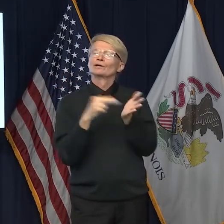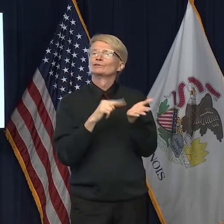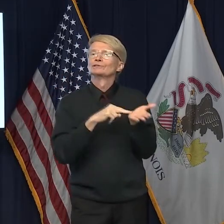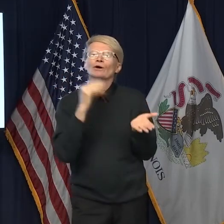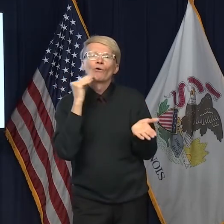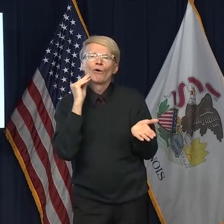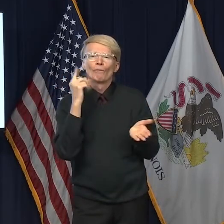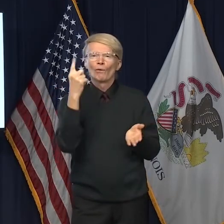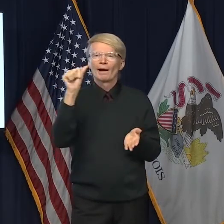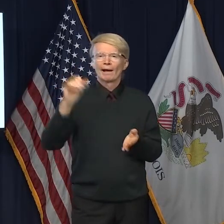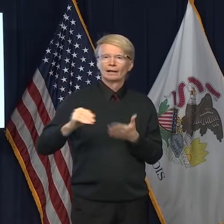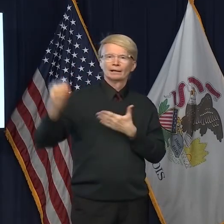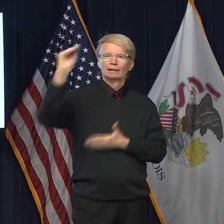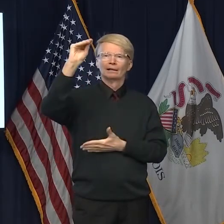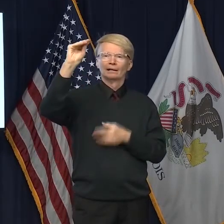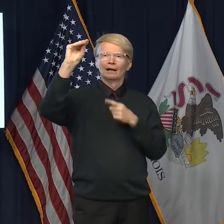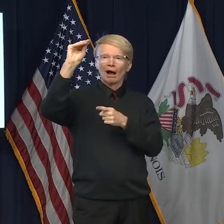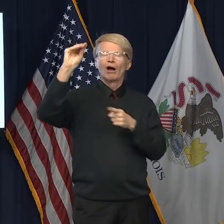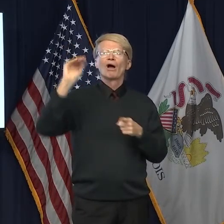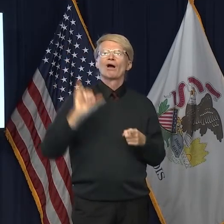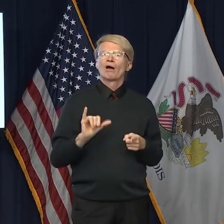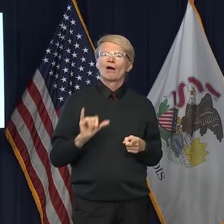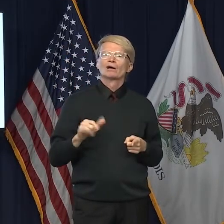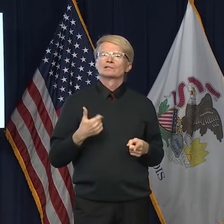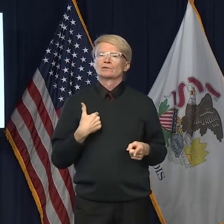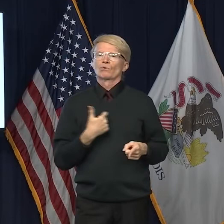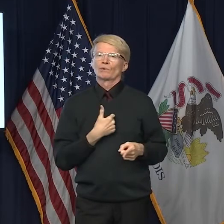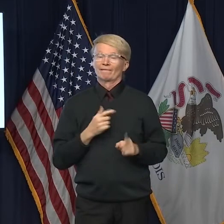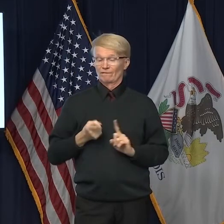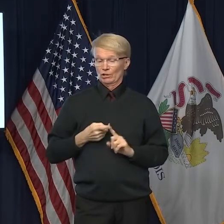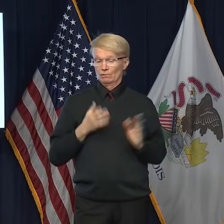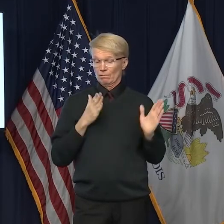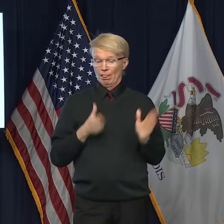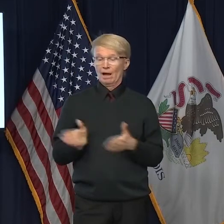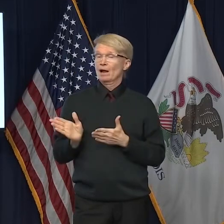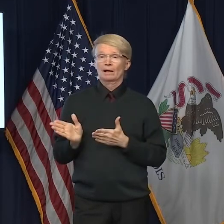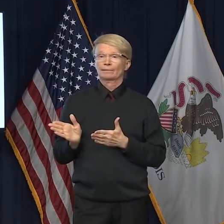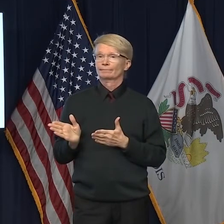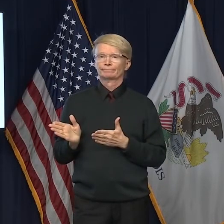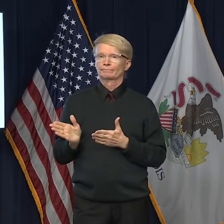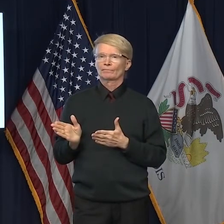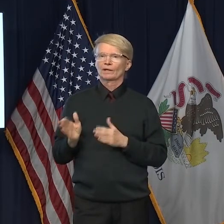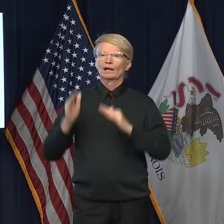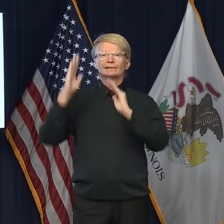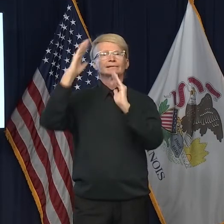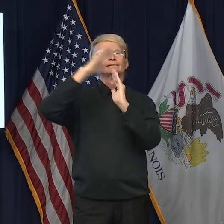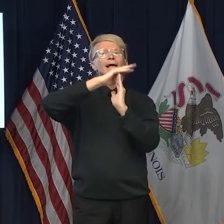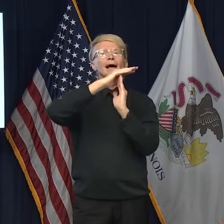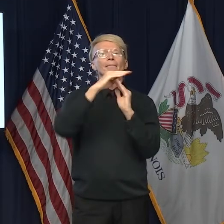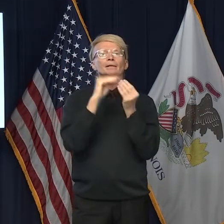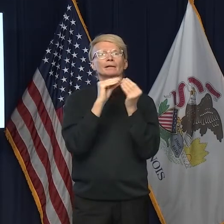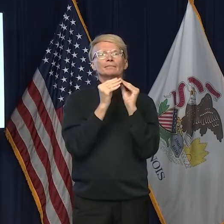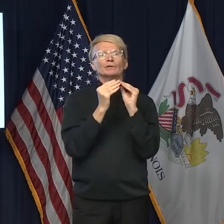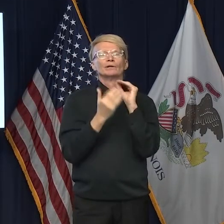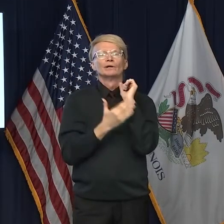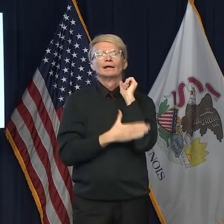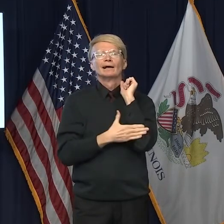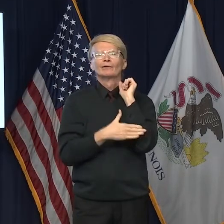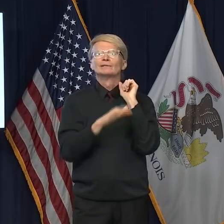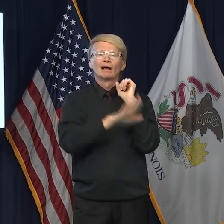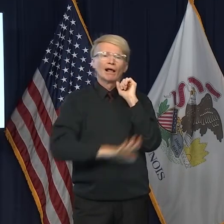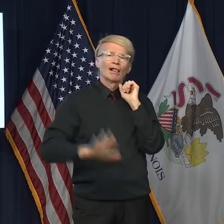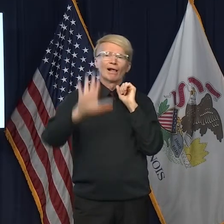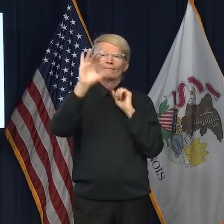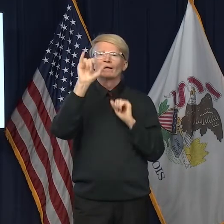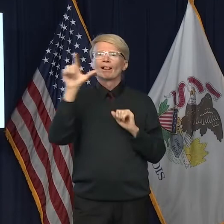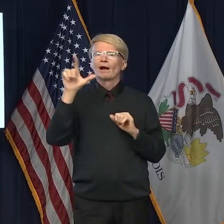in 1A. But the initial plan that we had in place is that we were going to use the top counties that have suffered the most